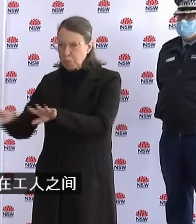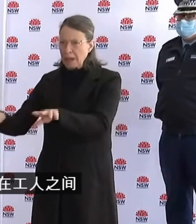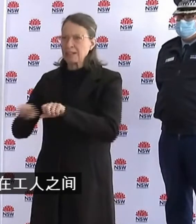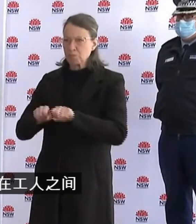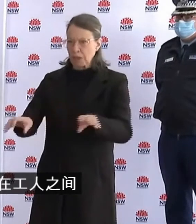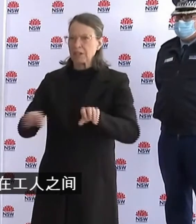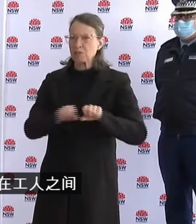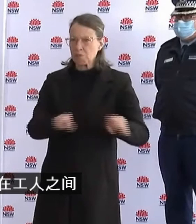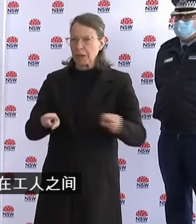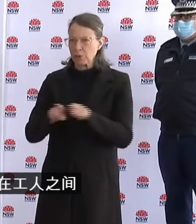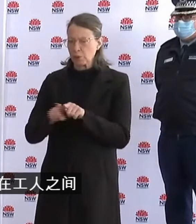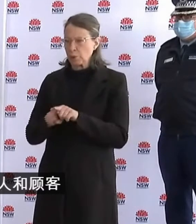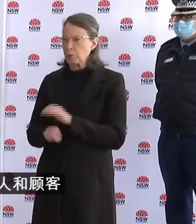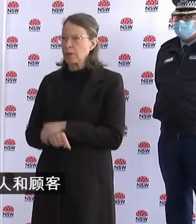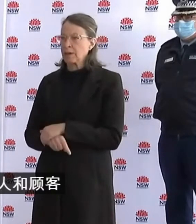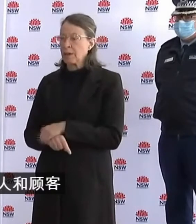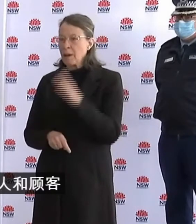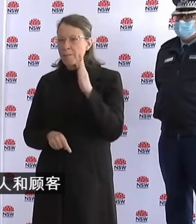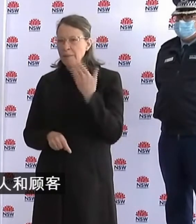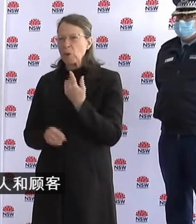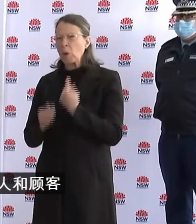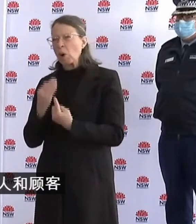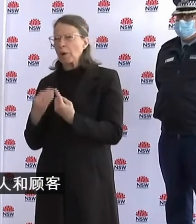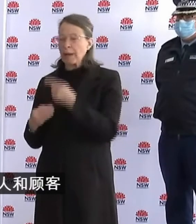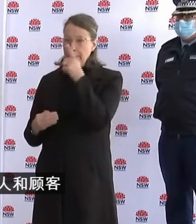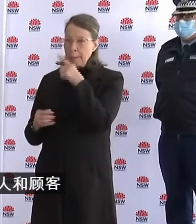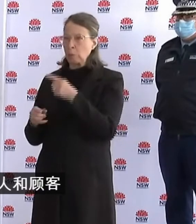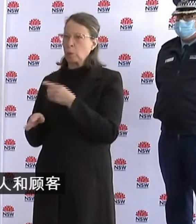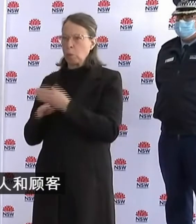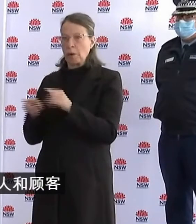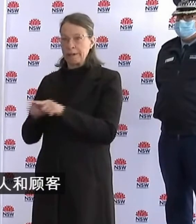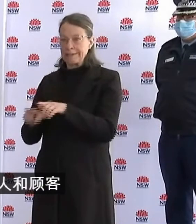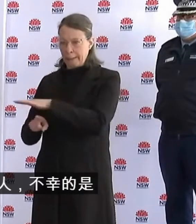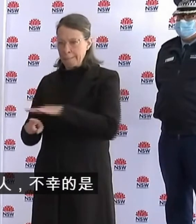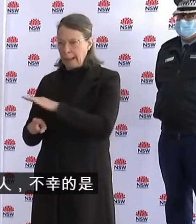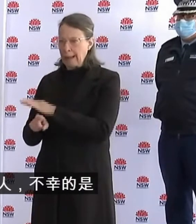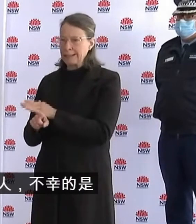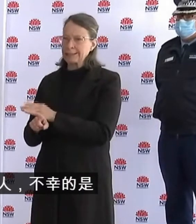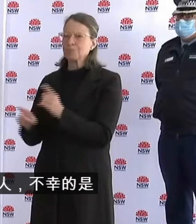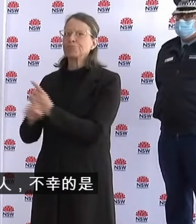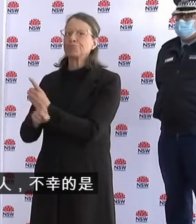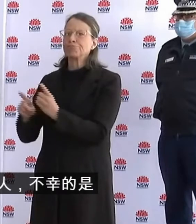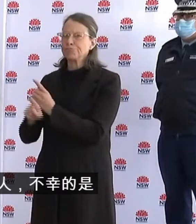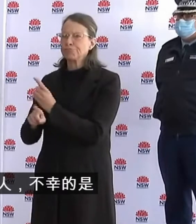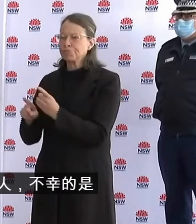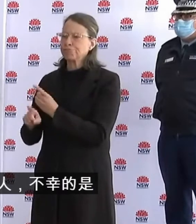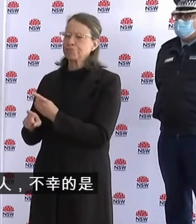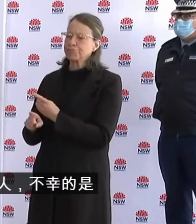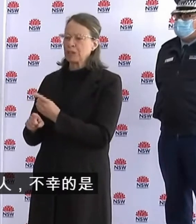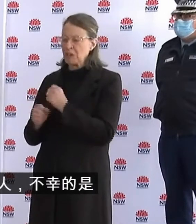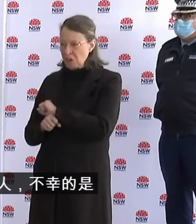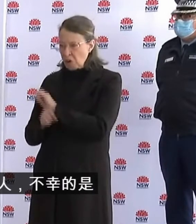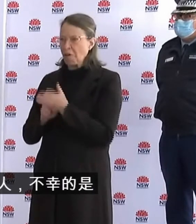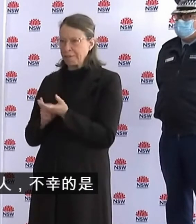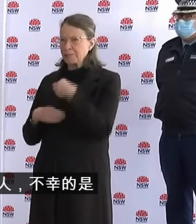it's not just between workers, which it was before, but we're also noticing now workers and patrons are picking up the disease, taking it home to their